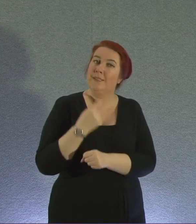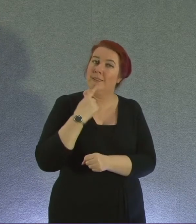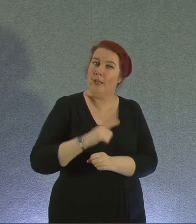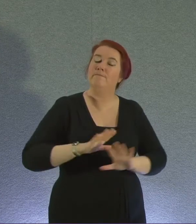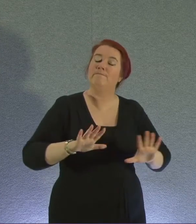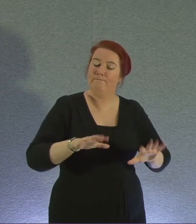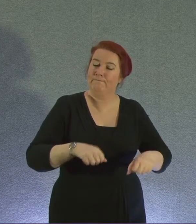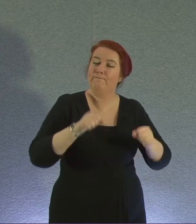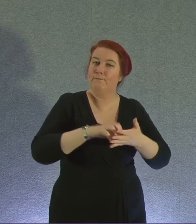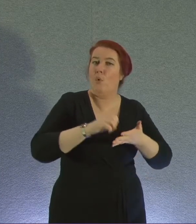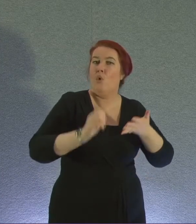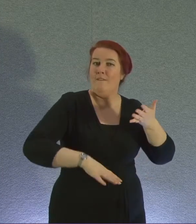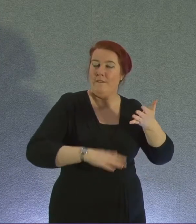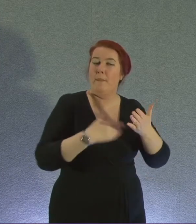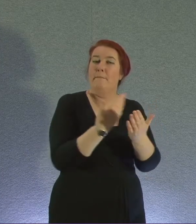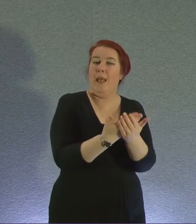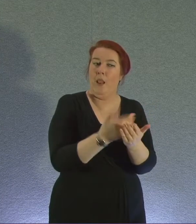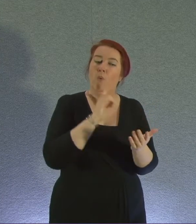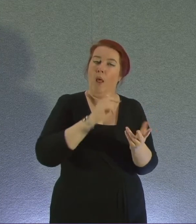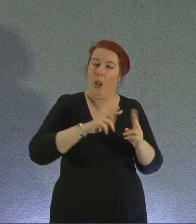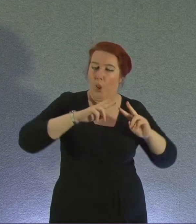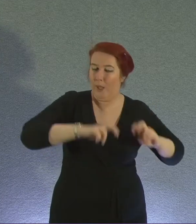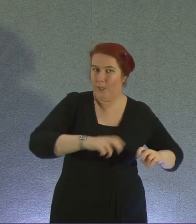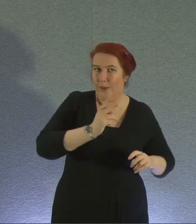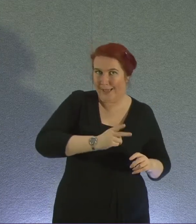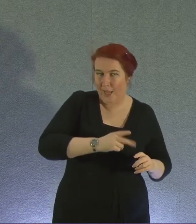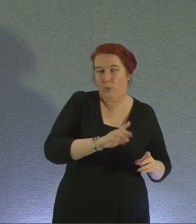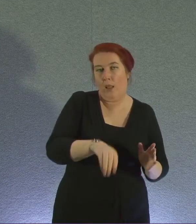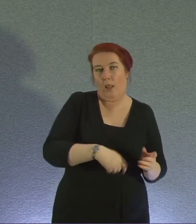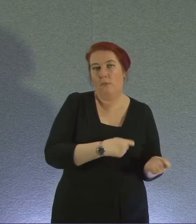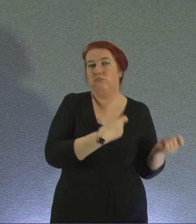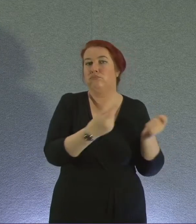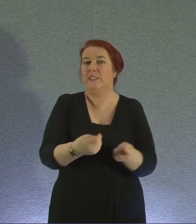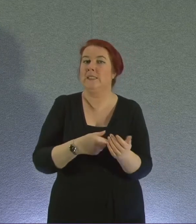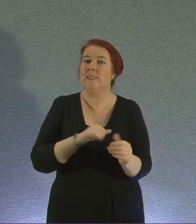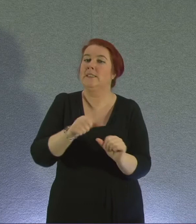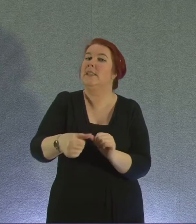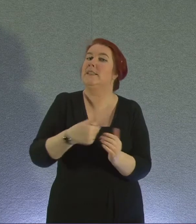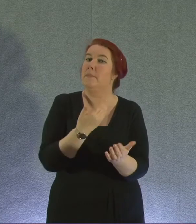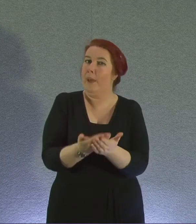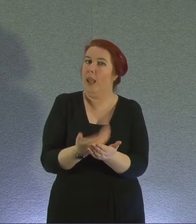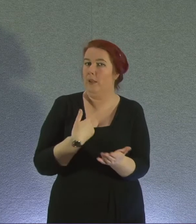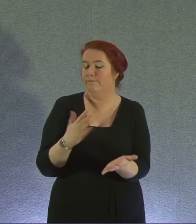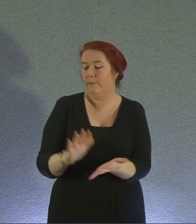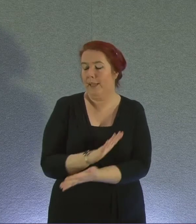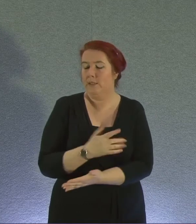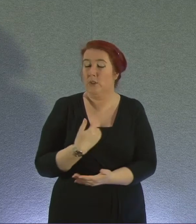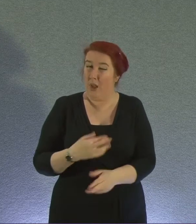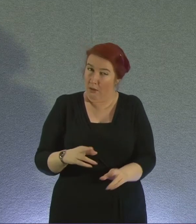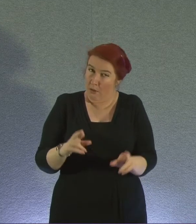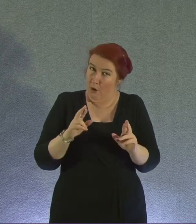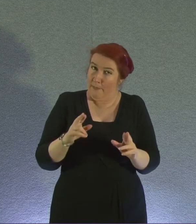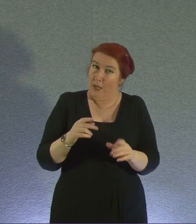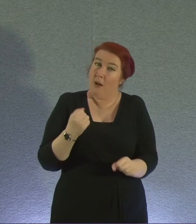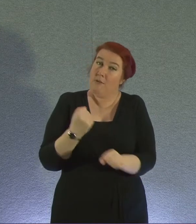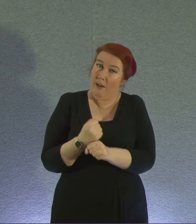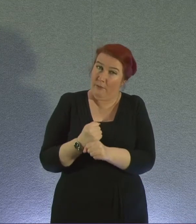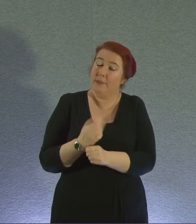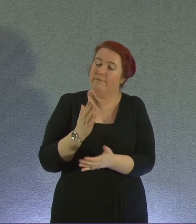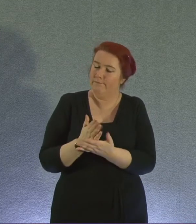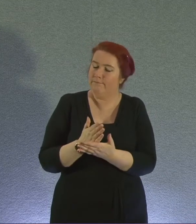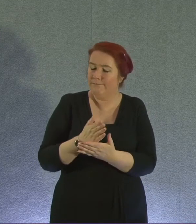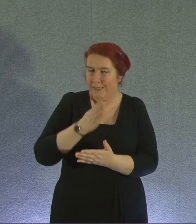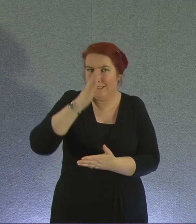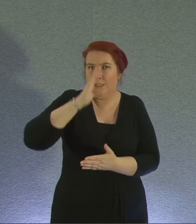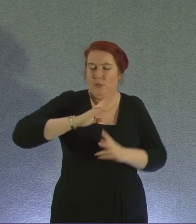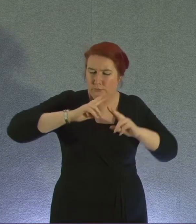say they will look at this again, and they have promised to bring it back in a new bill. And I hope the government does some serious work around this, and we don't